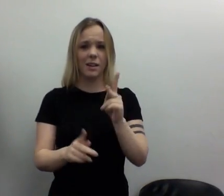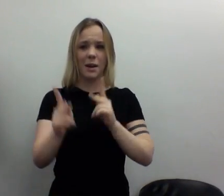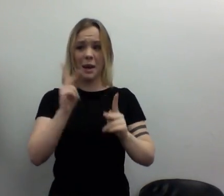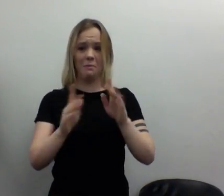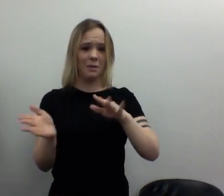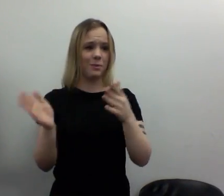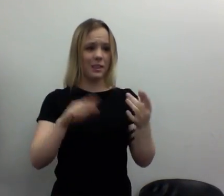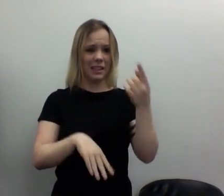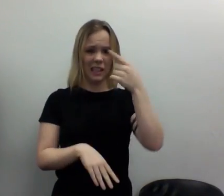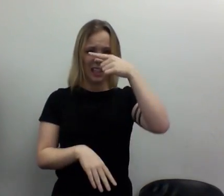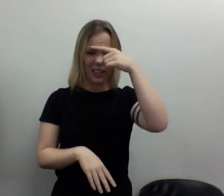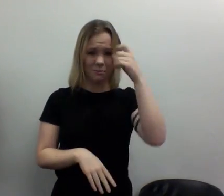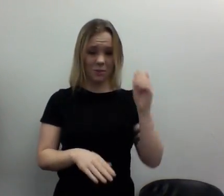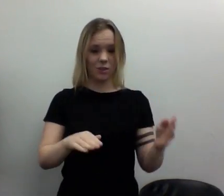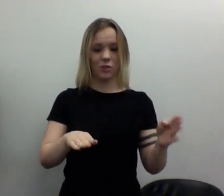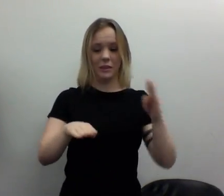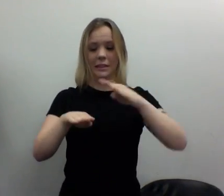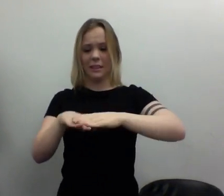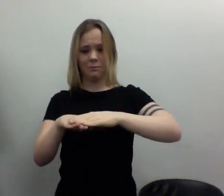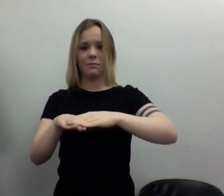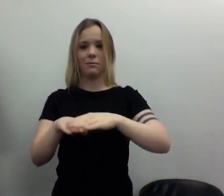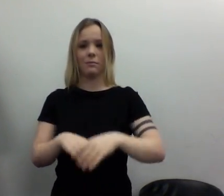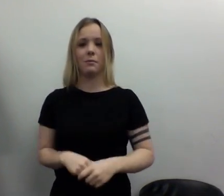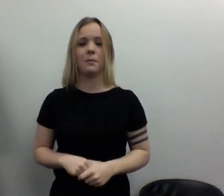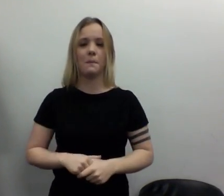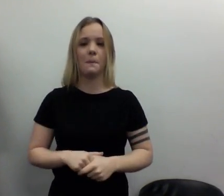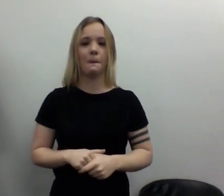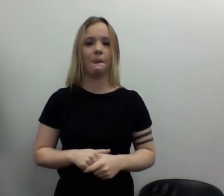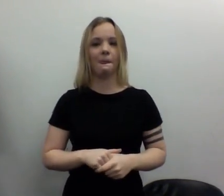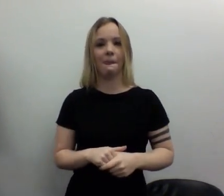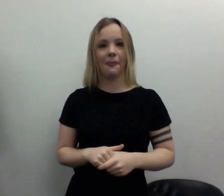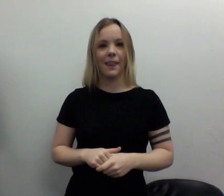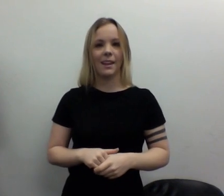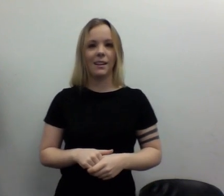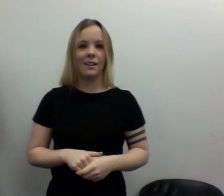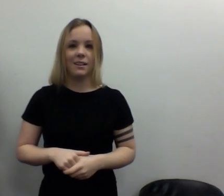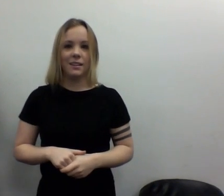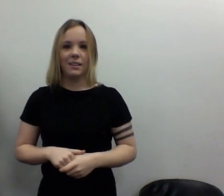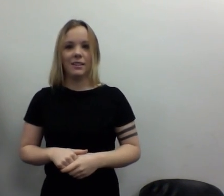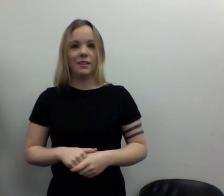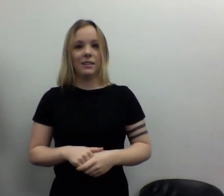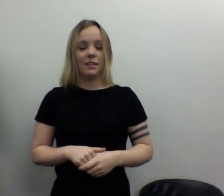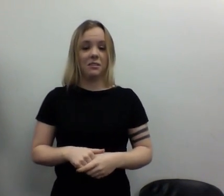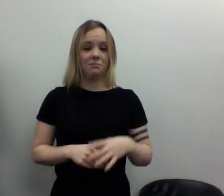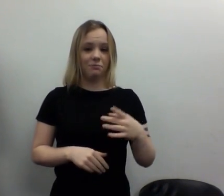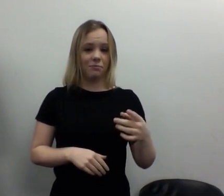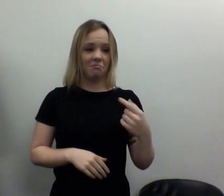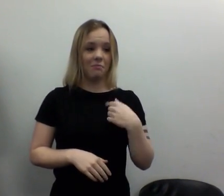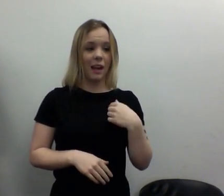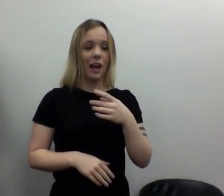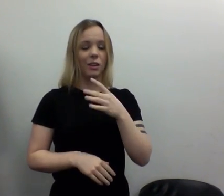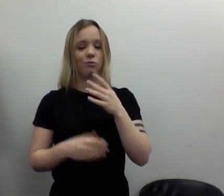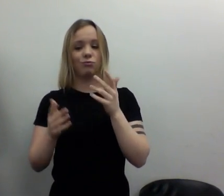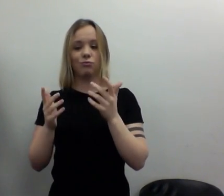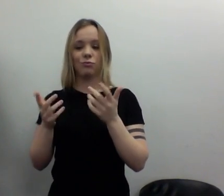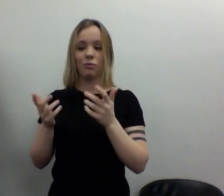my research. Dying, why? That's an ASL structure. So I shot him. He was talking to my girlfriend. He put his hand on